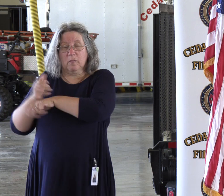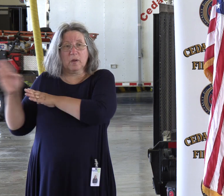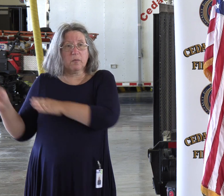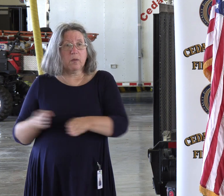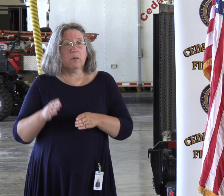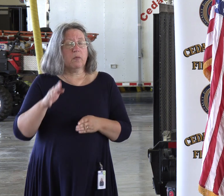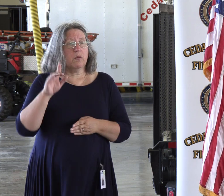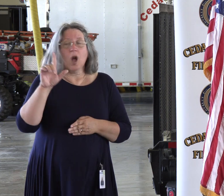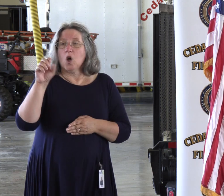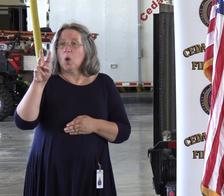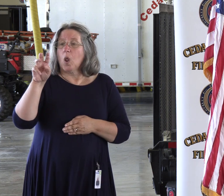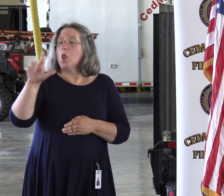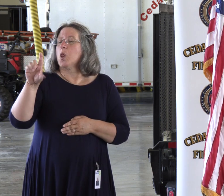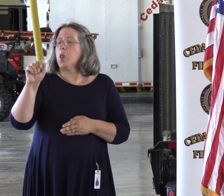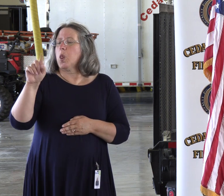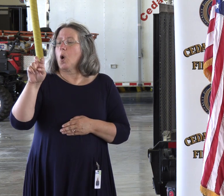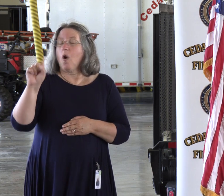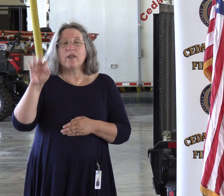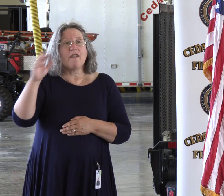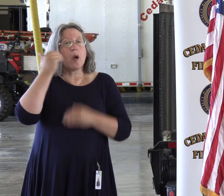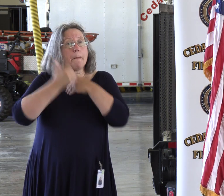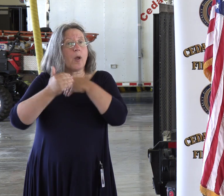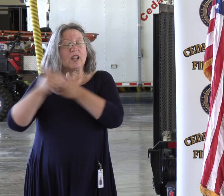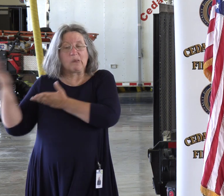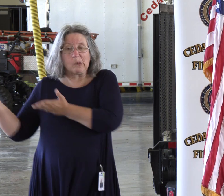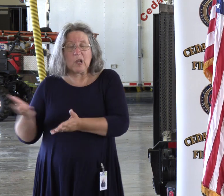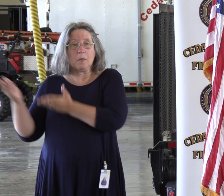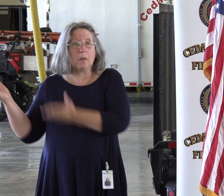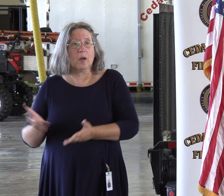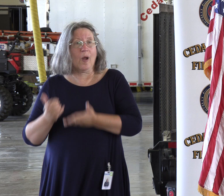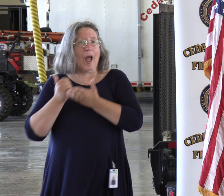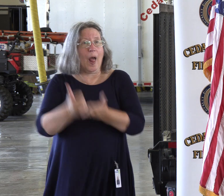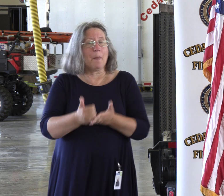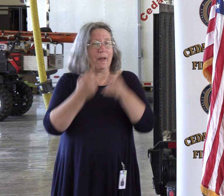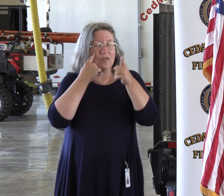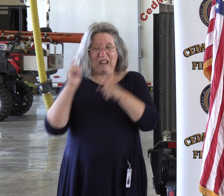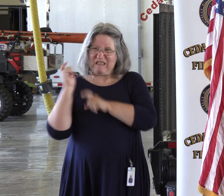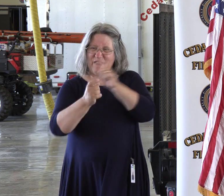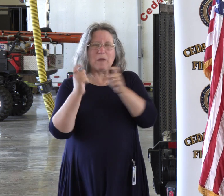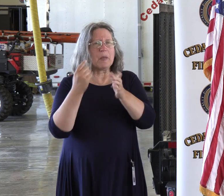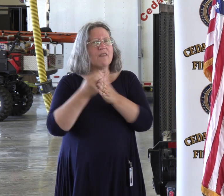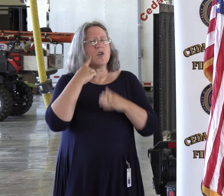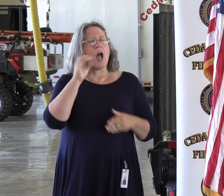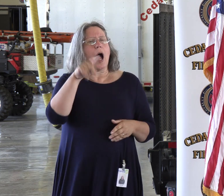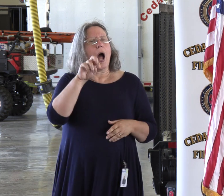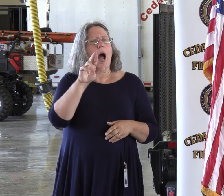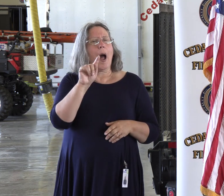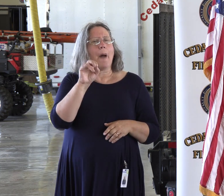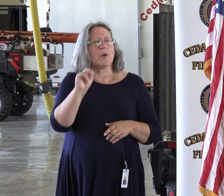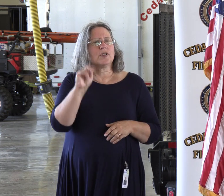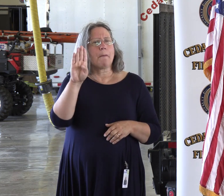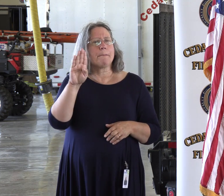of bread today to be delivered to help in Operation Barbecue Rescue. There are several other Iowa